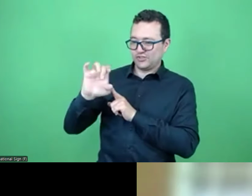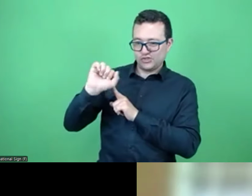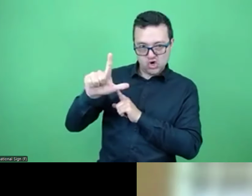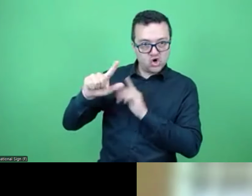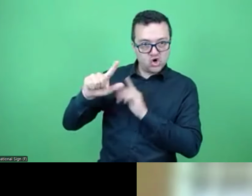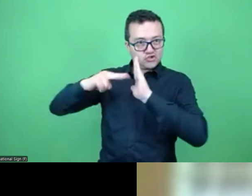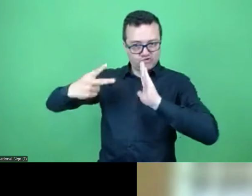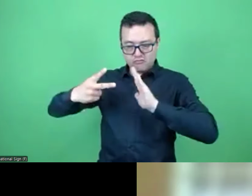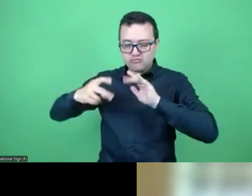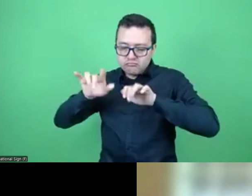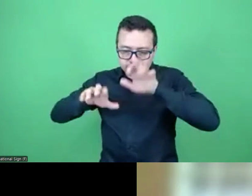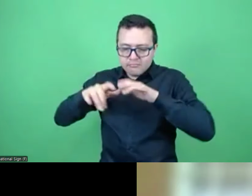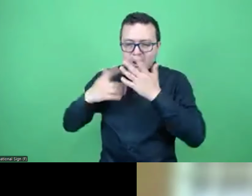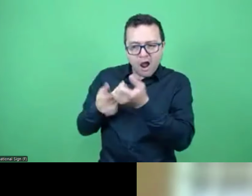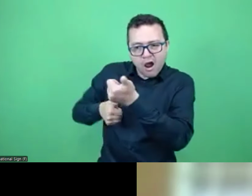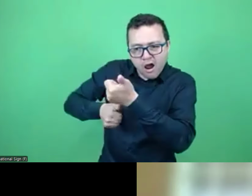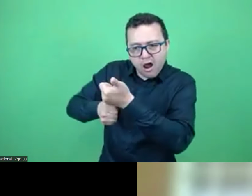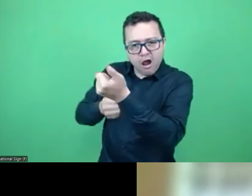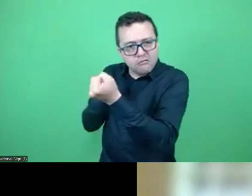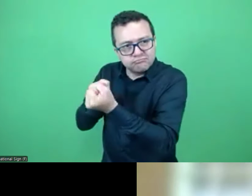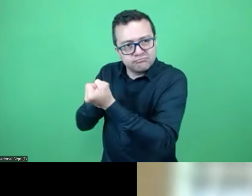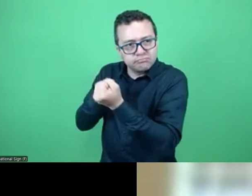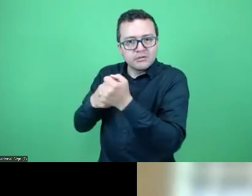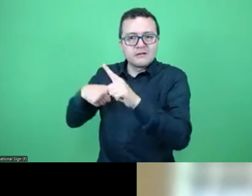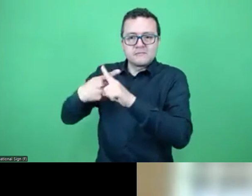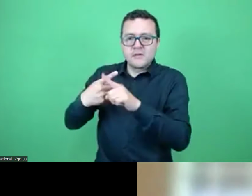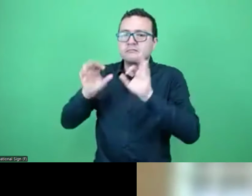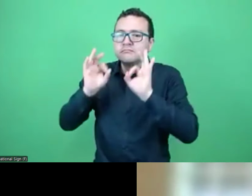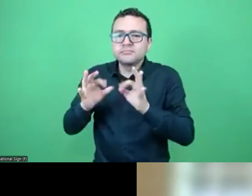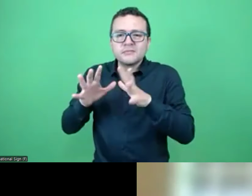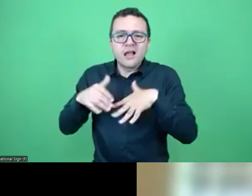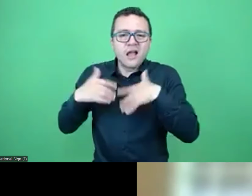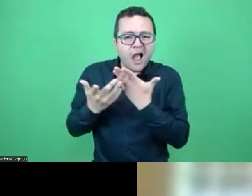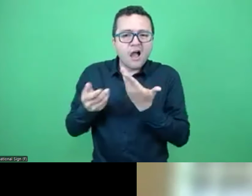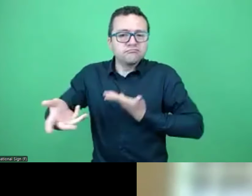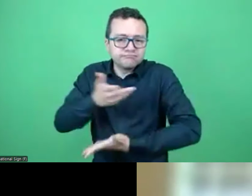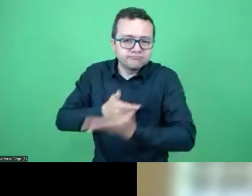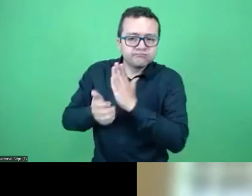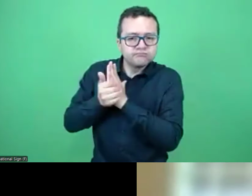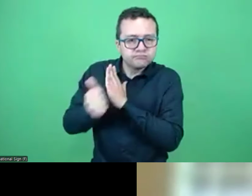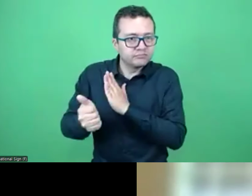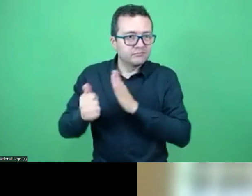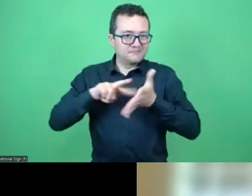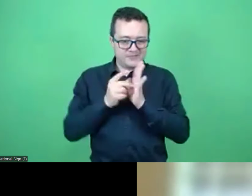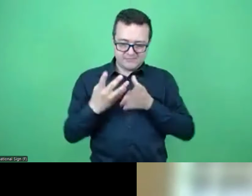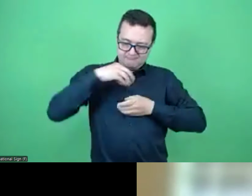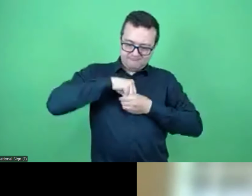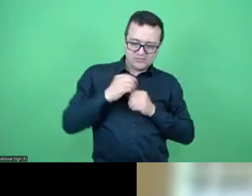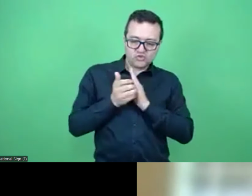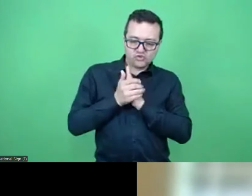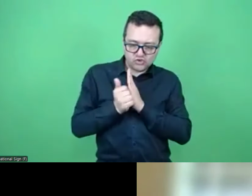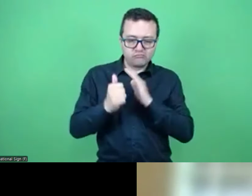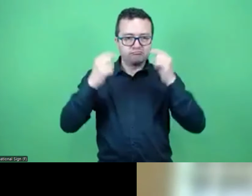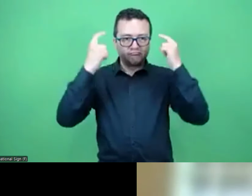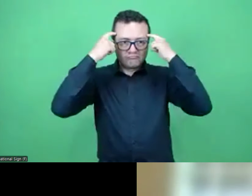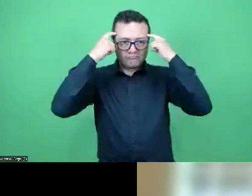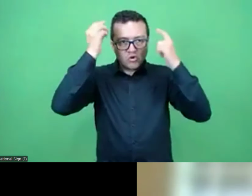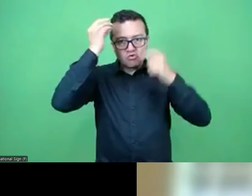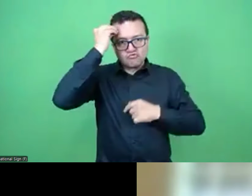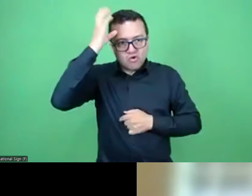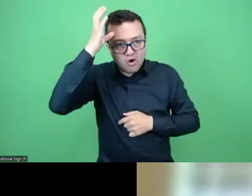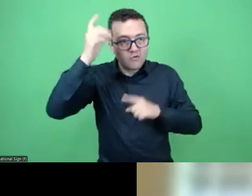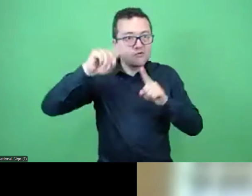that. We looked at how the skills, knowledge of advocacy and community building